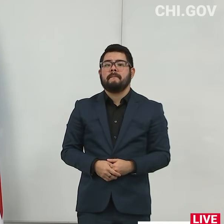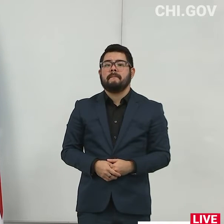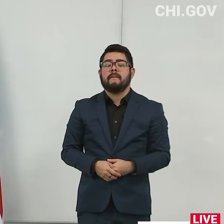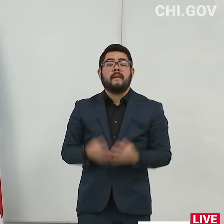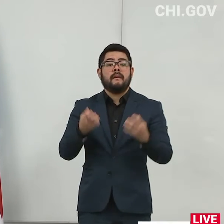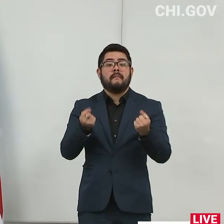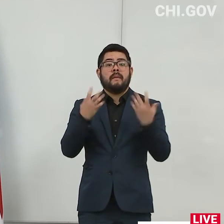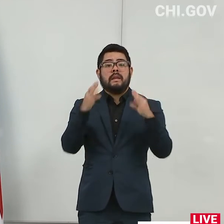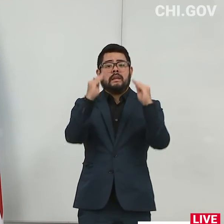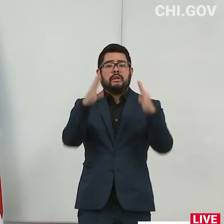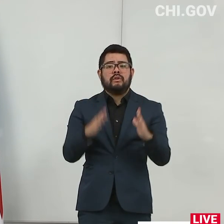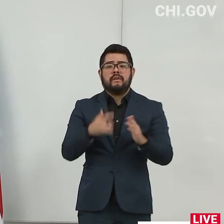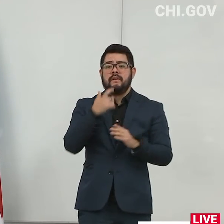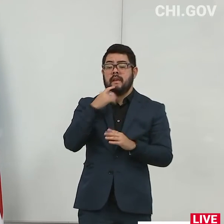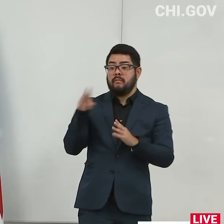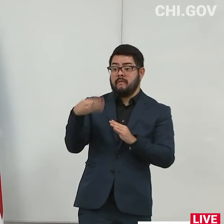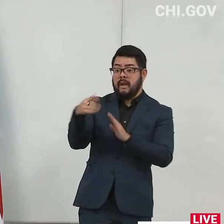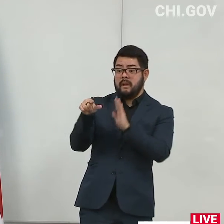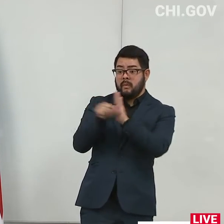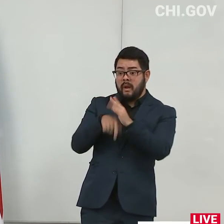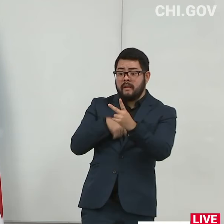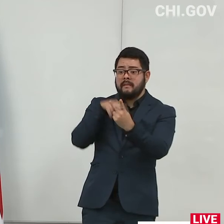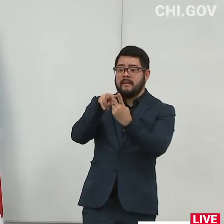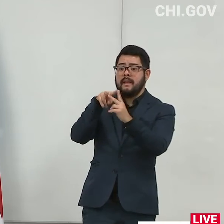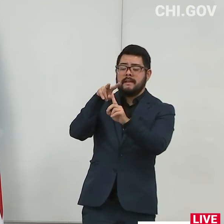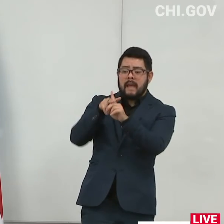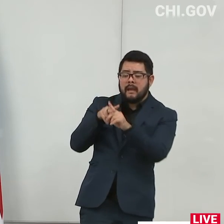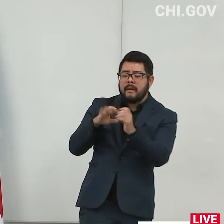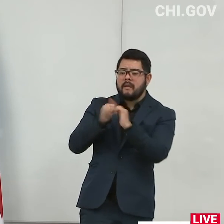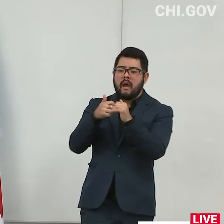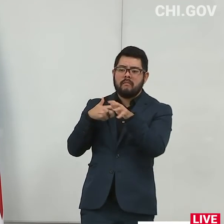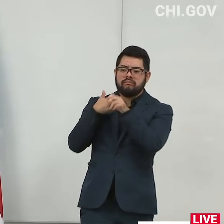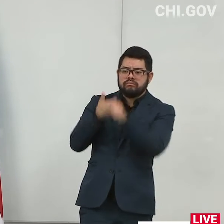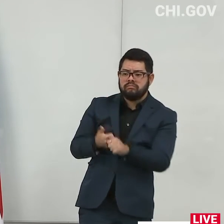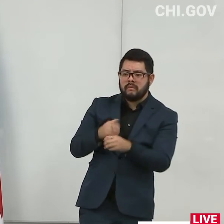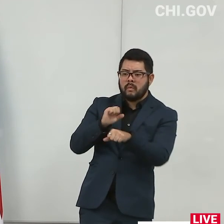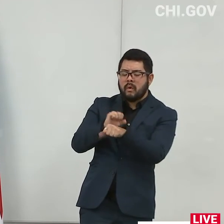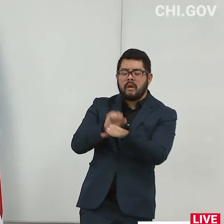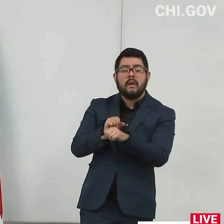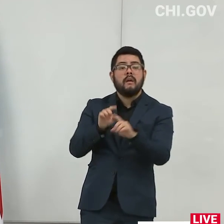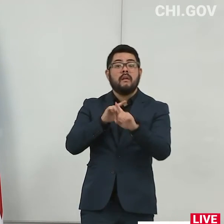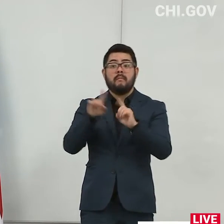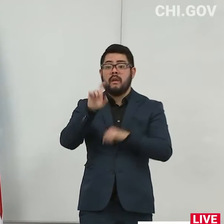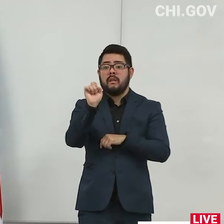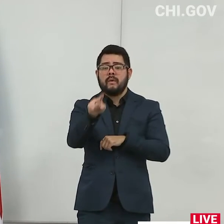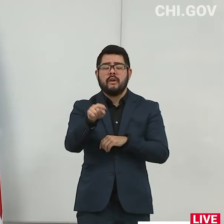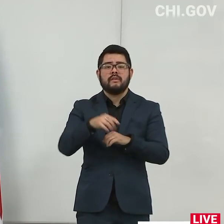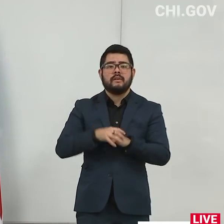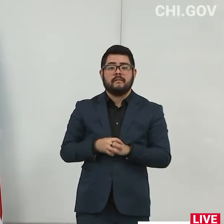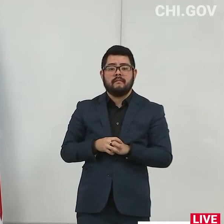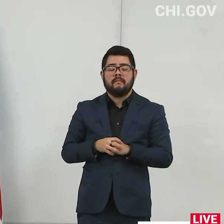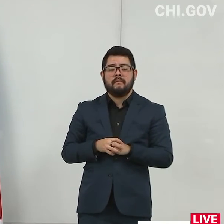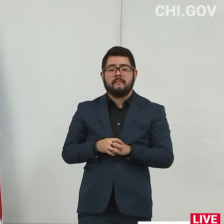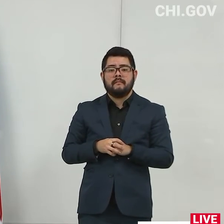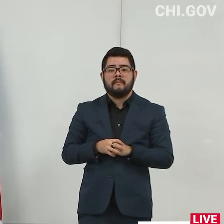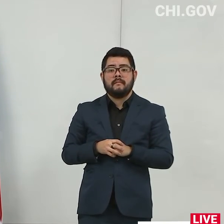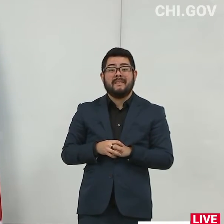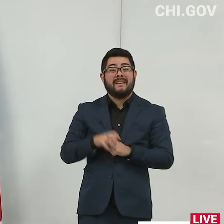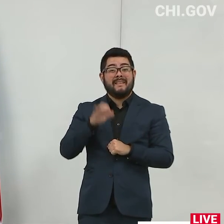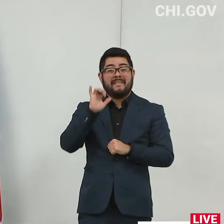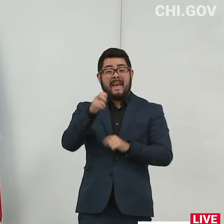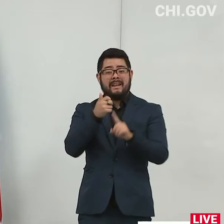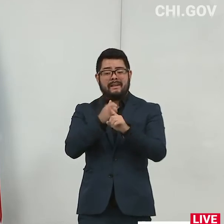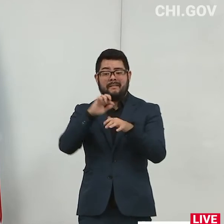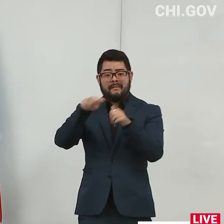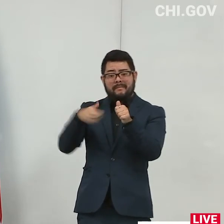assignments and flexibility to make keeping up with the classroom assignments easier. How much of a factor, or was that a factor, in the uptick